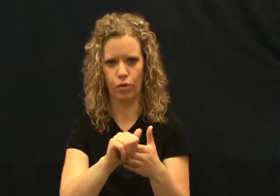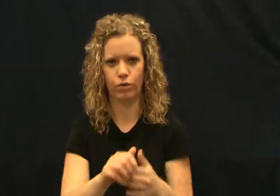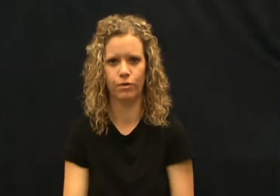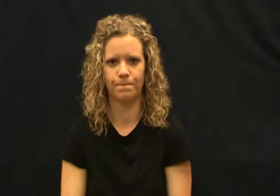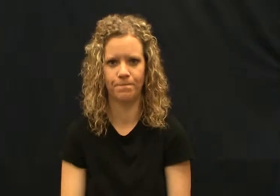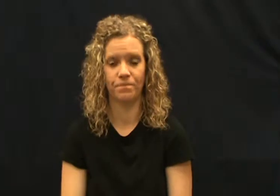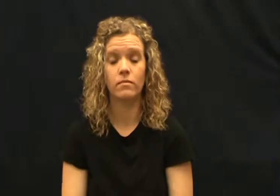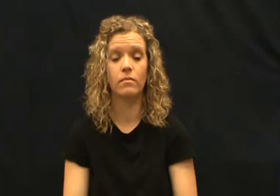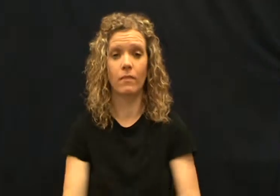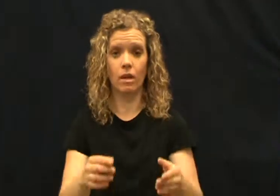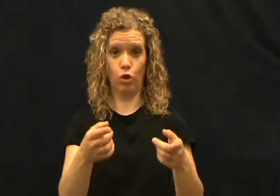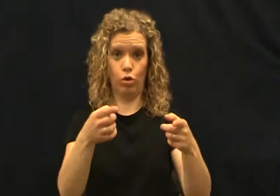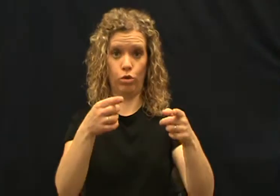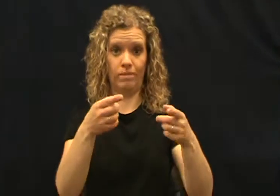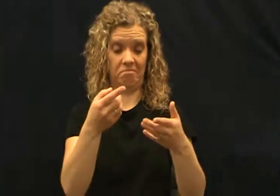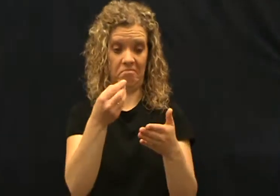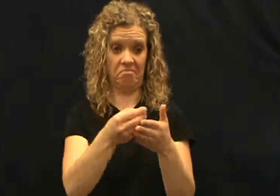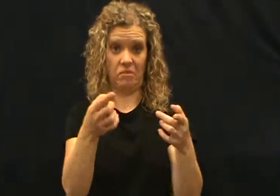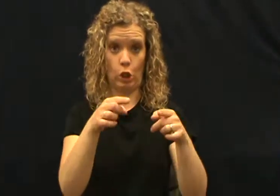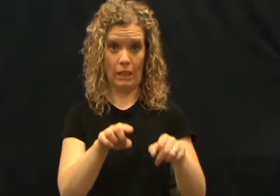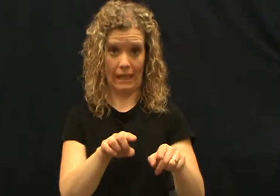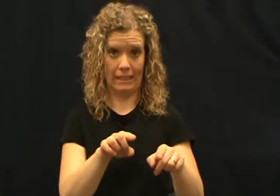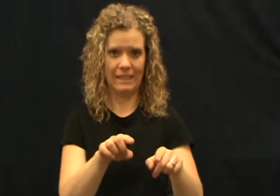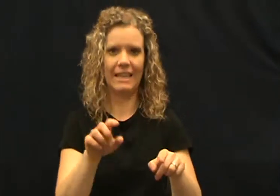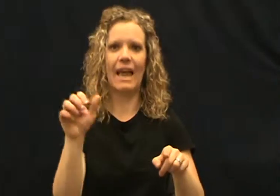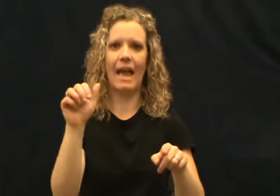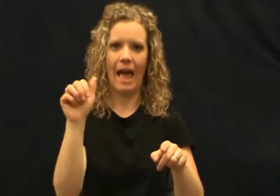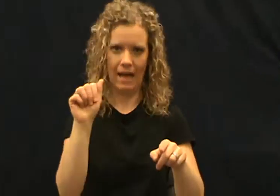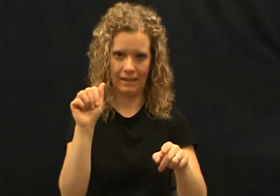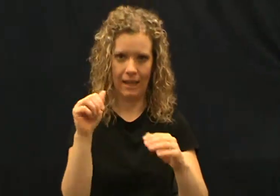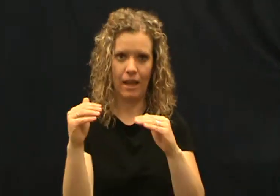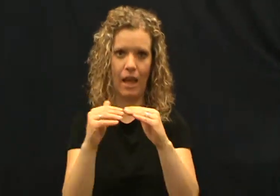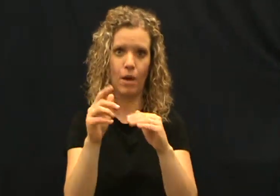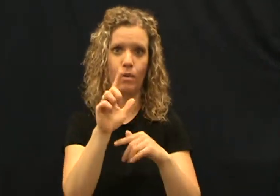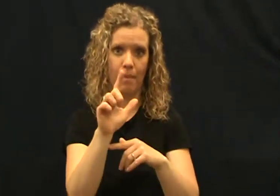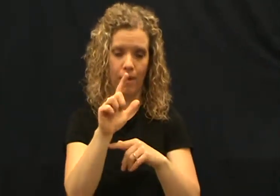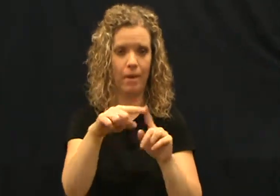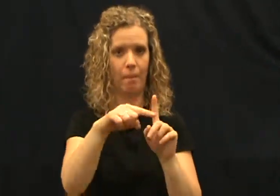our assets equal our liabilities plus stockholders' equity.